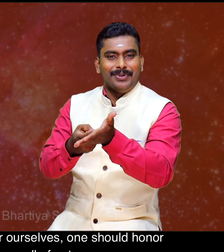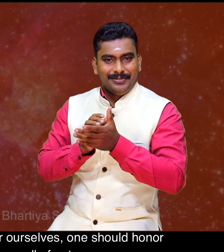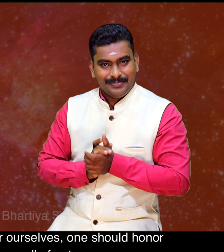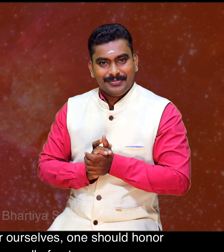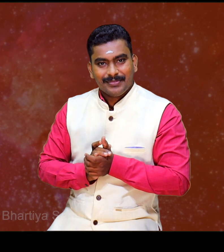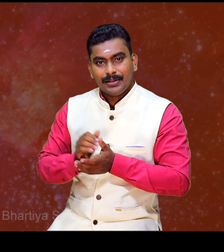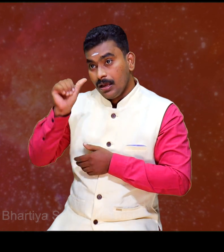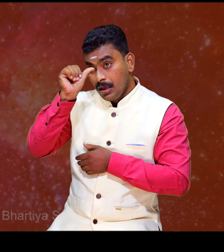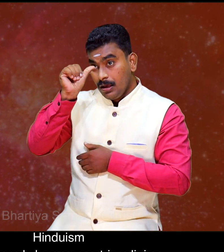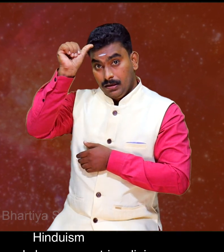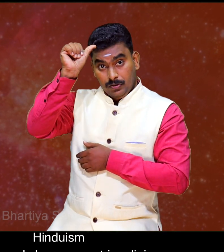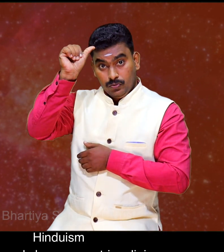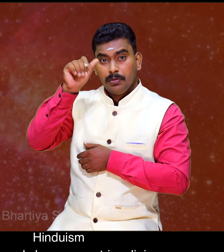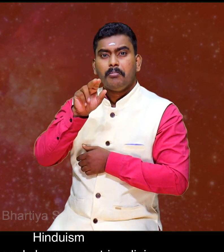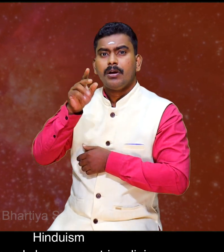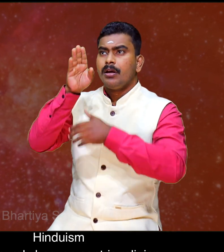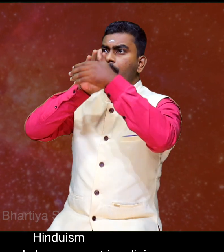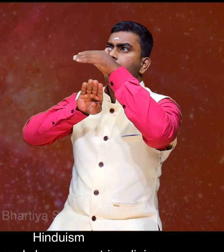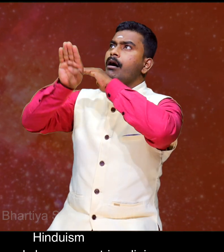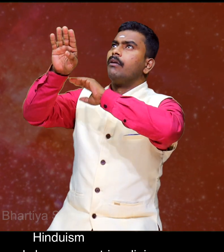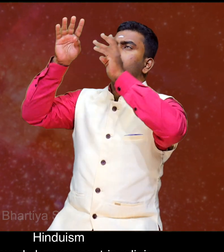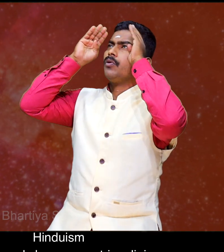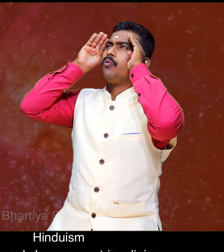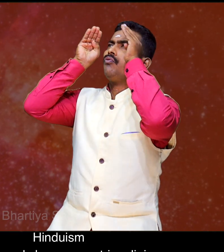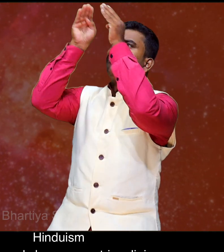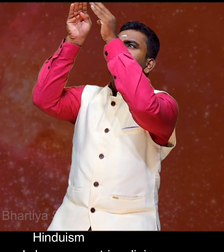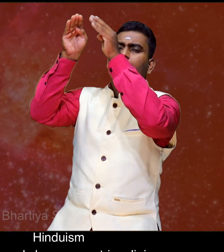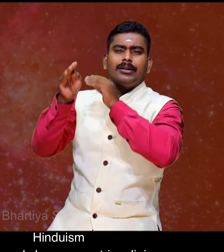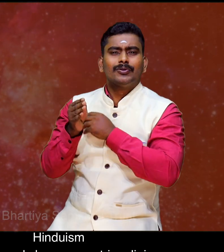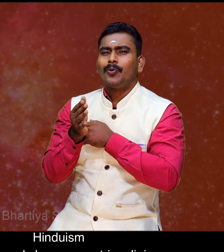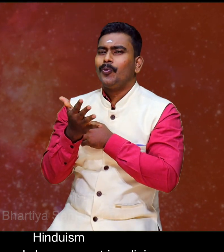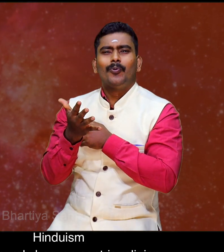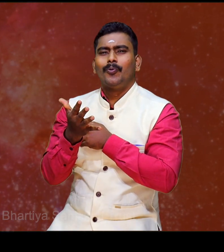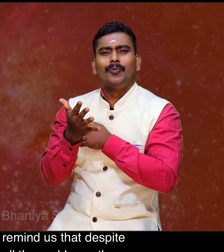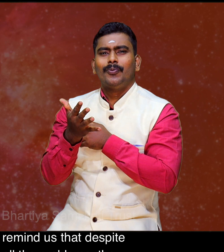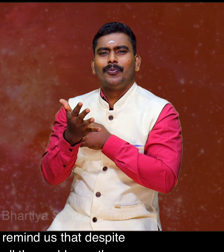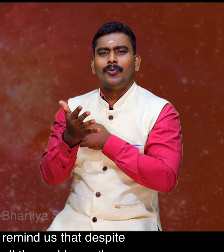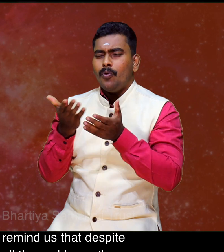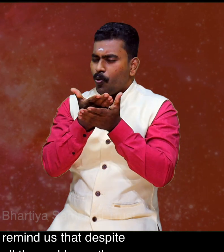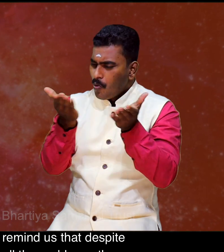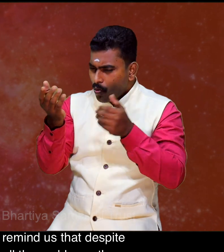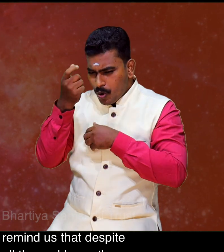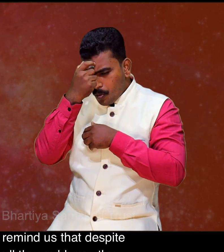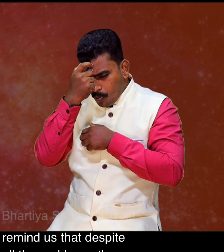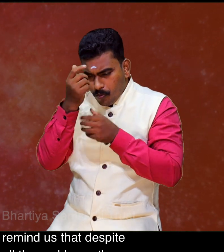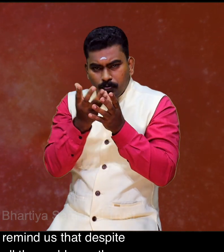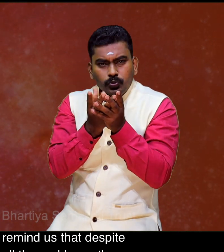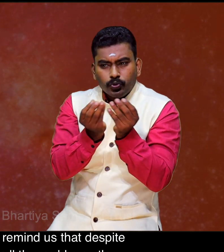nature. Hinduism is not a purely heaven centric religion. It reminds us that despite all